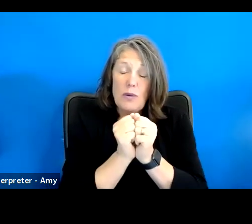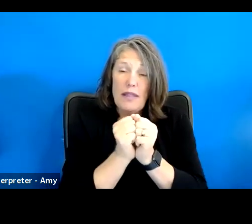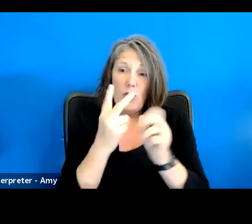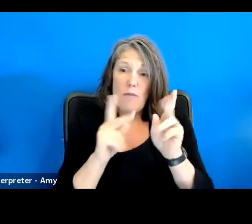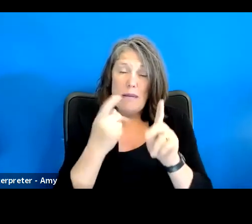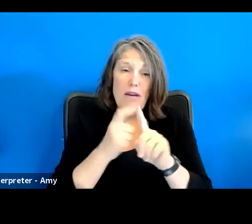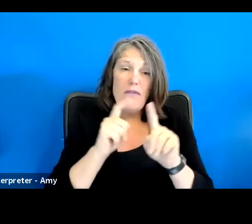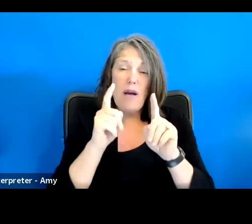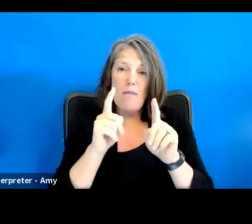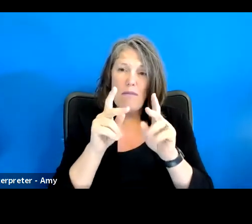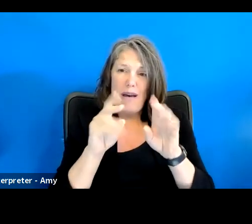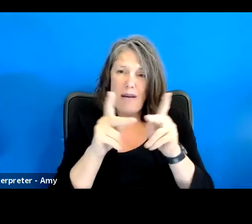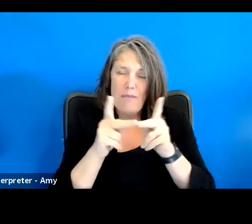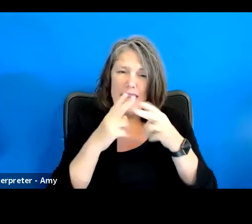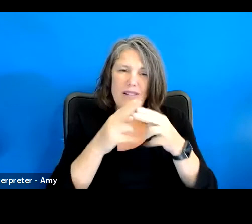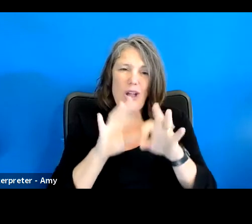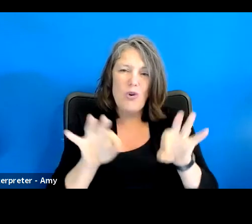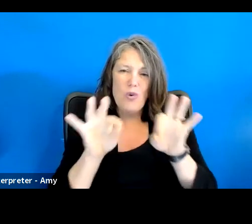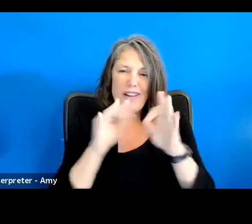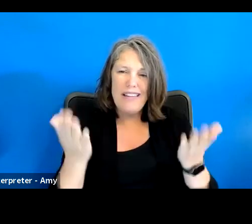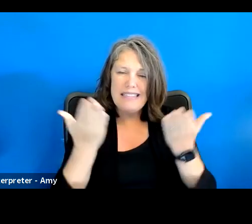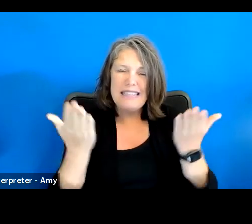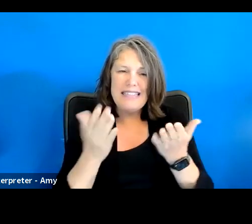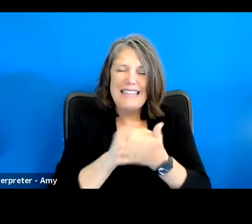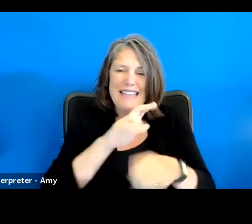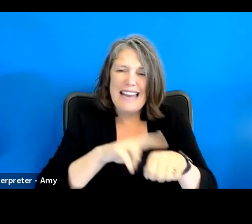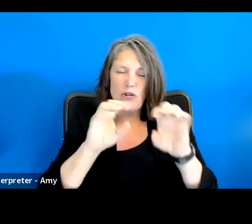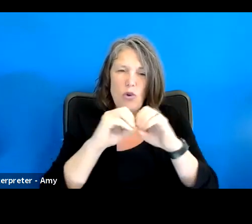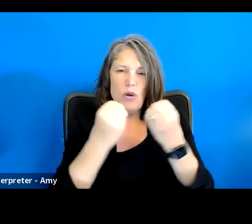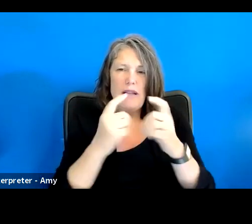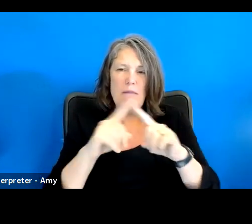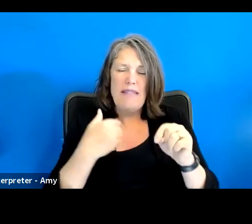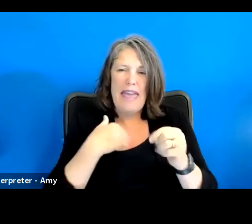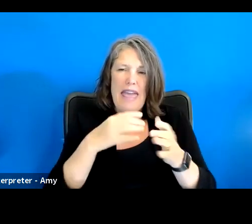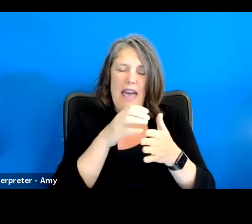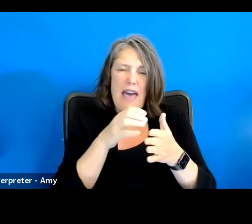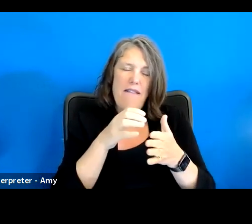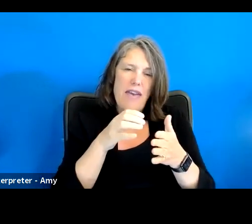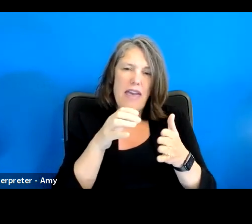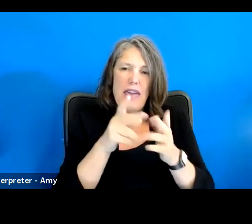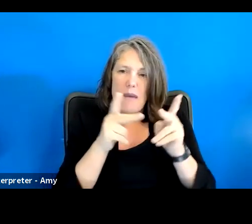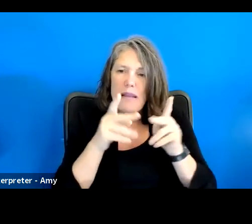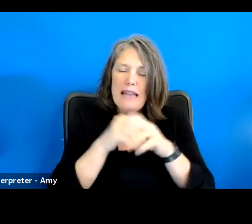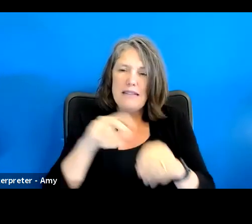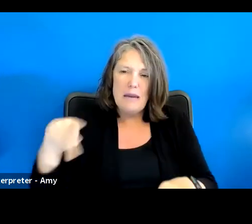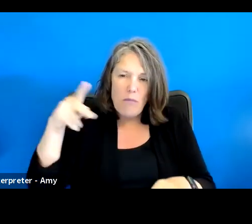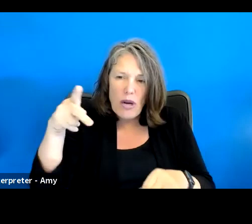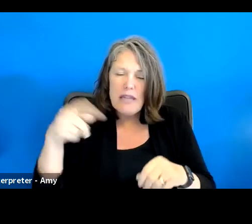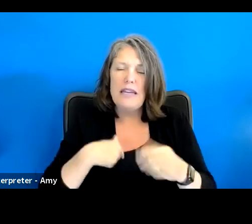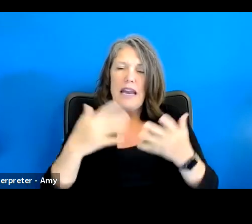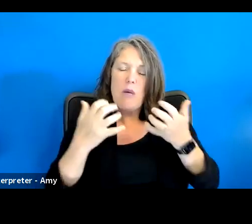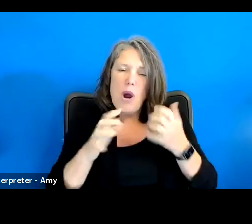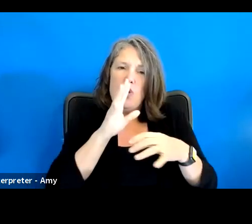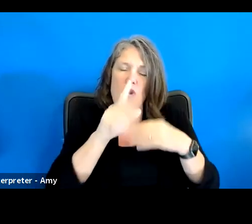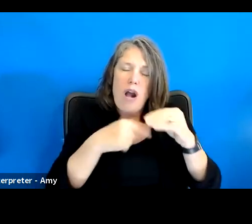Resistance. They're a national organization, but they have a chapter in Portland. And I really wanted to talk about